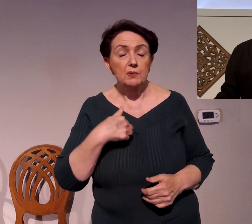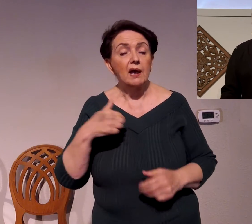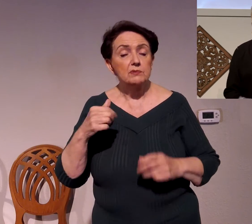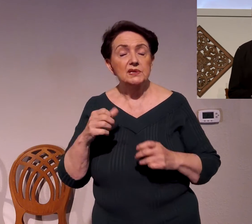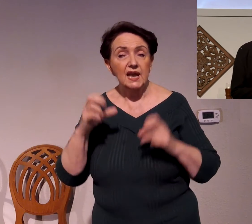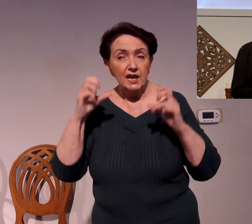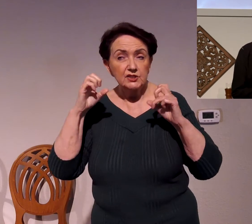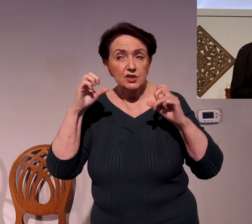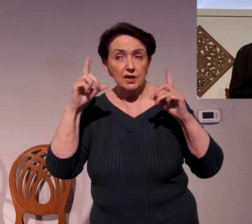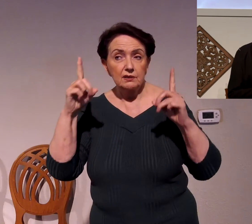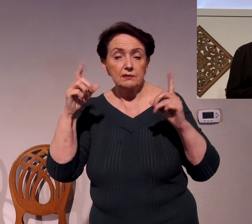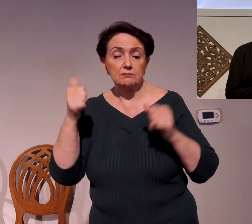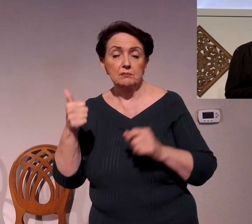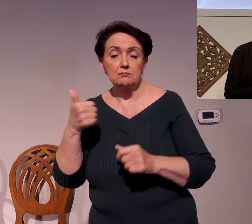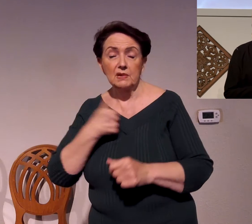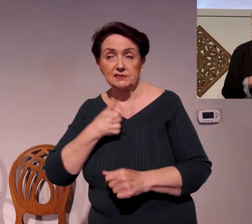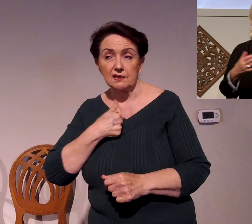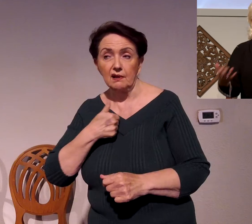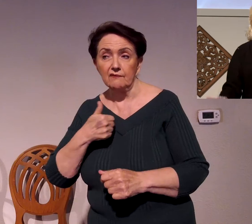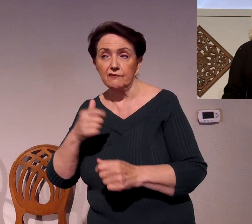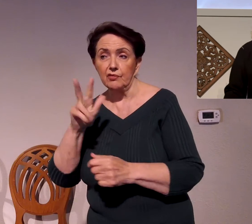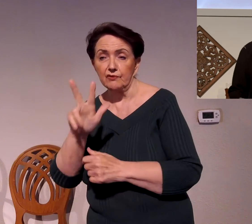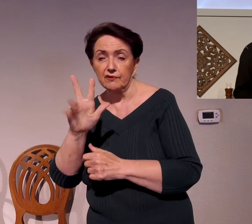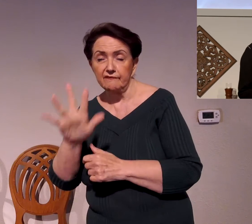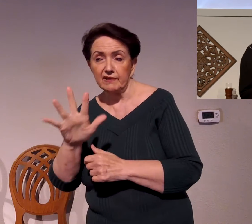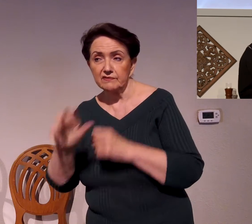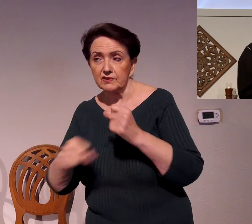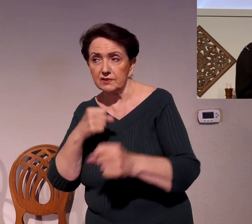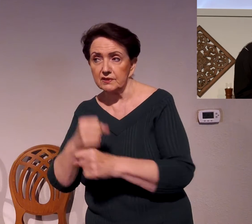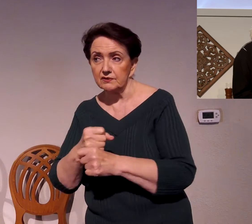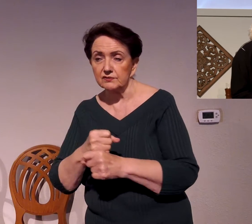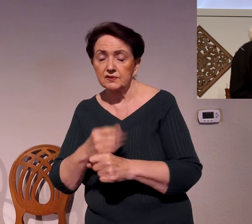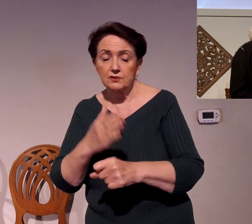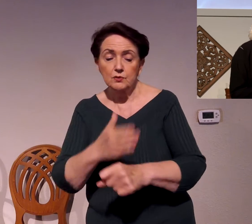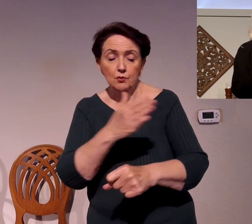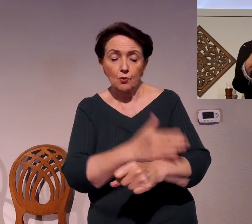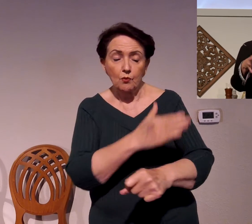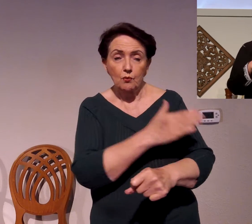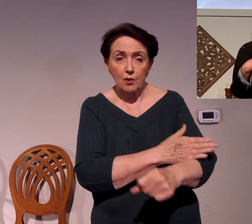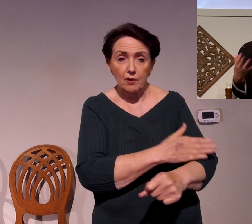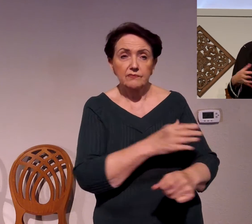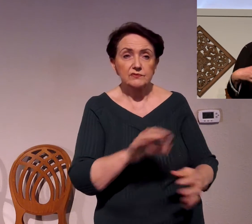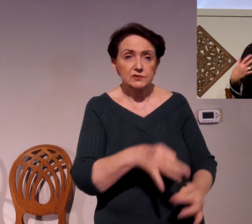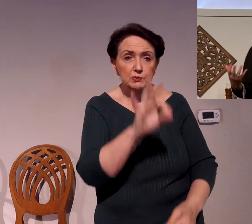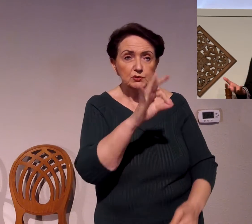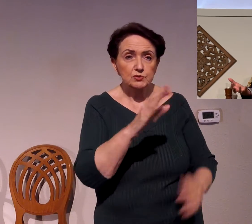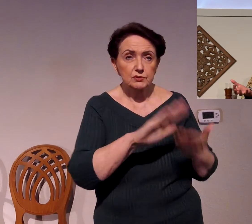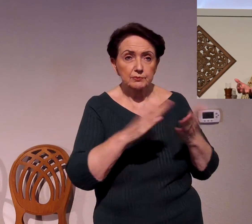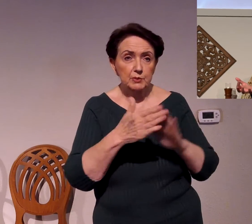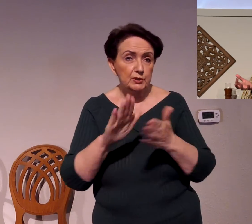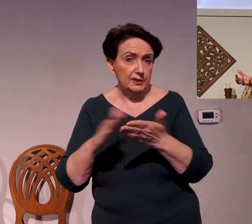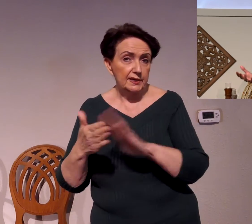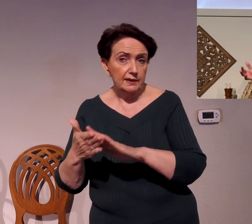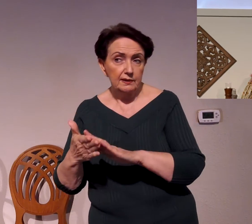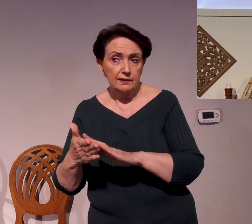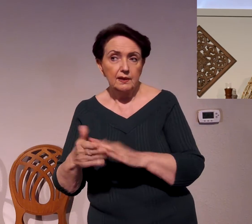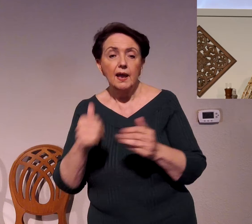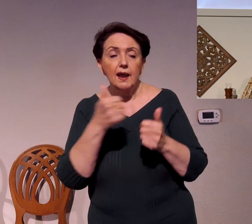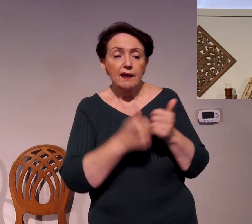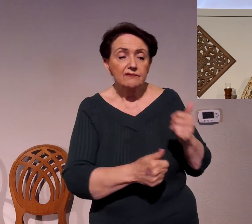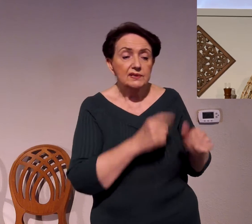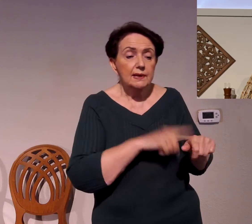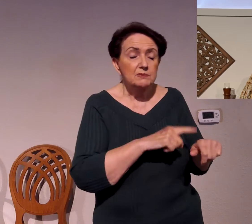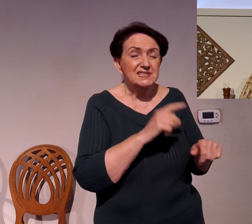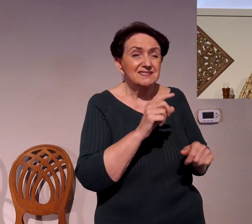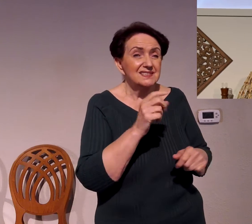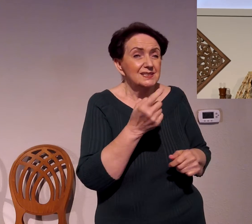for 35 years in the growth of spiritual community. And every time something is a little bit different, every